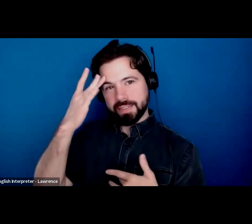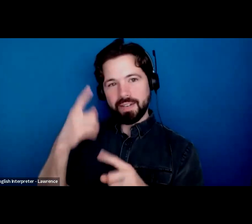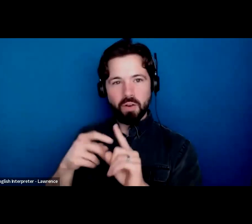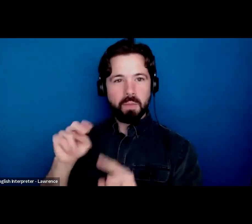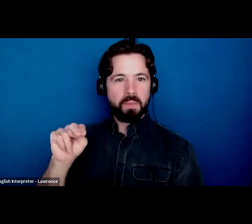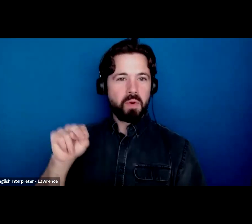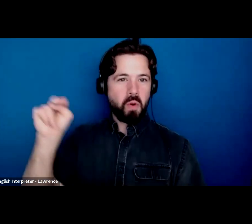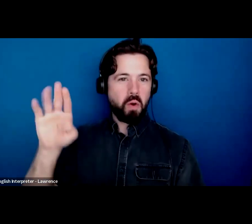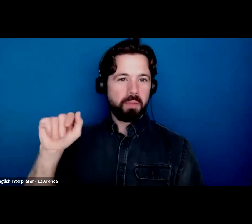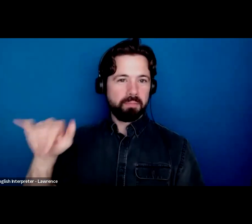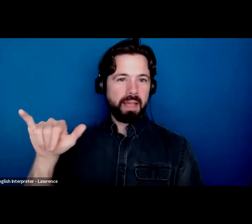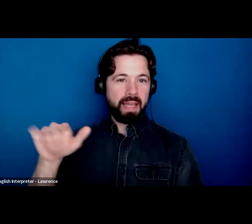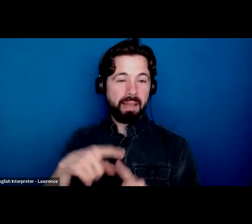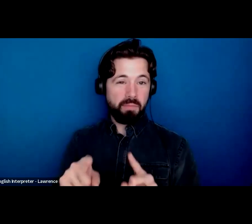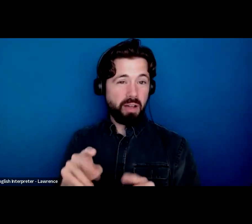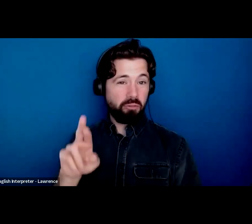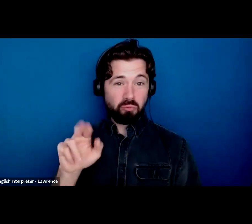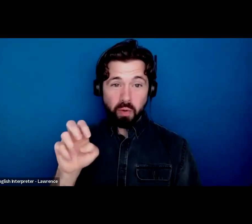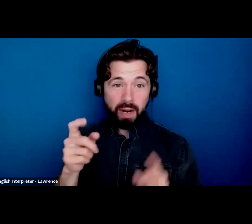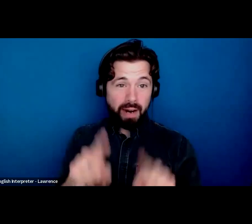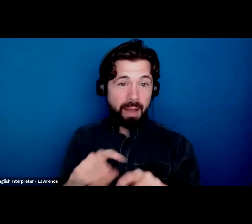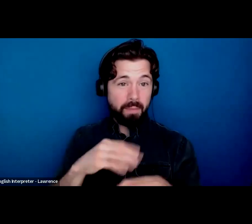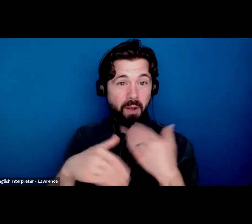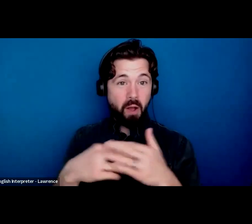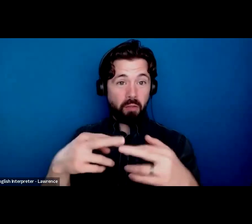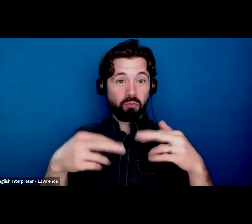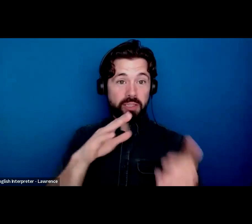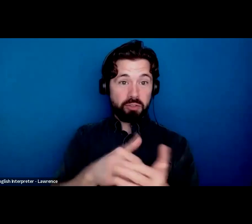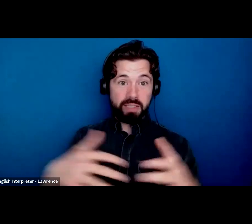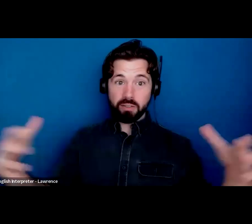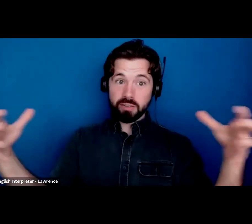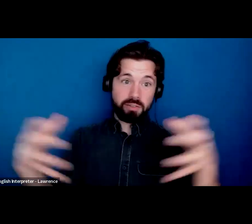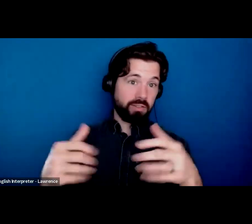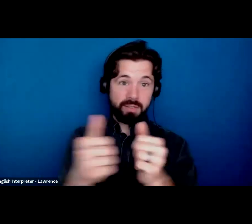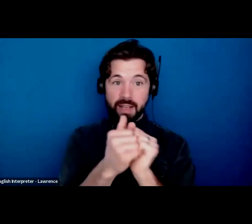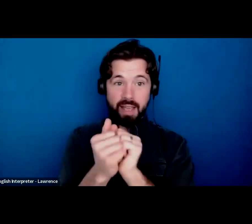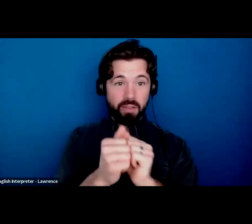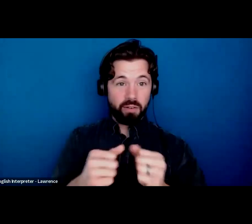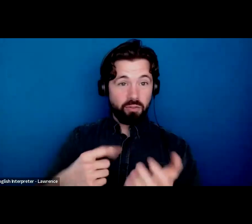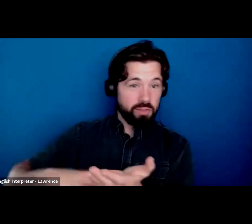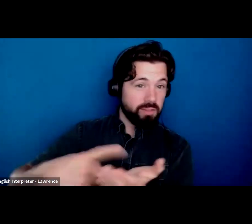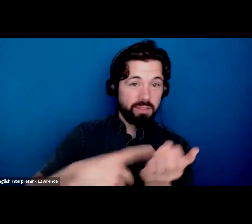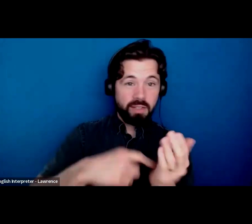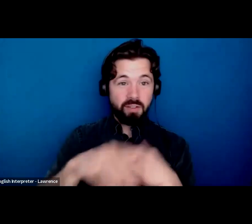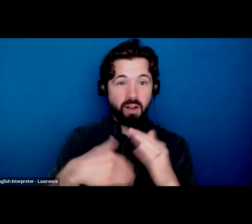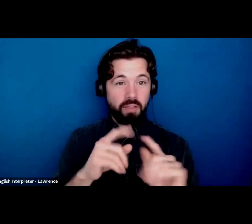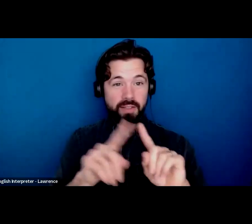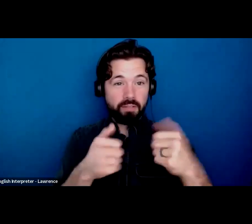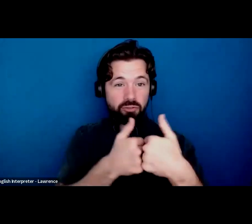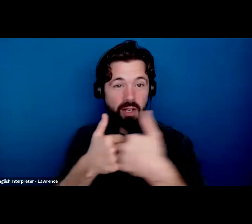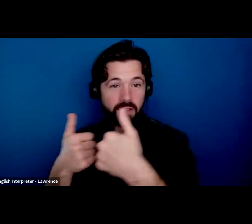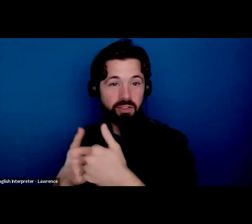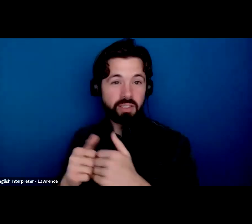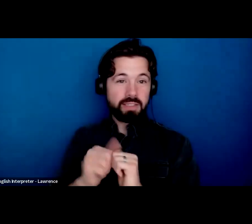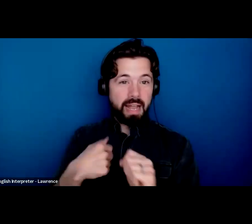But it's a rarity to get all regional centers in one room to be able to talk about some of the challenges that we're facing and the support